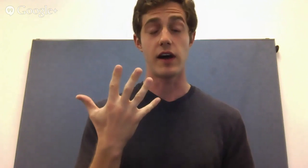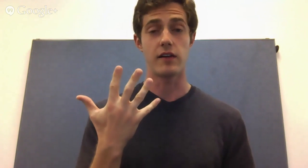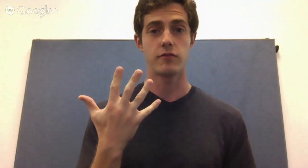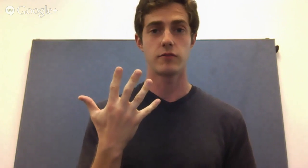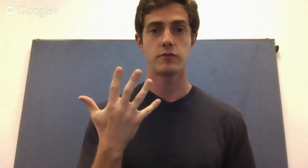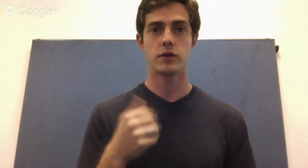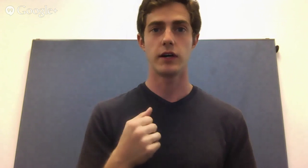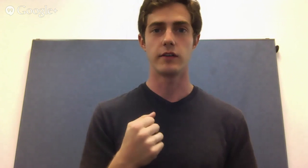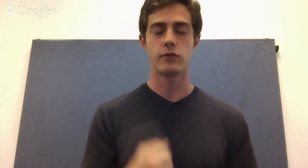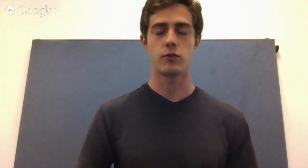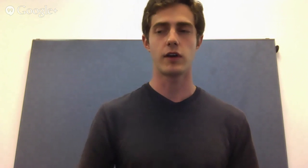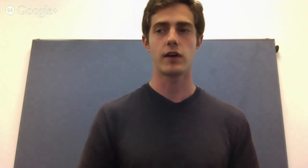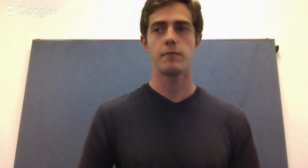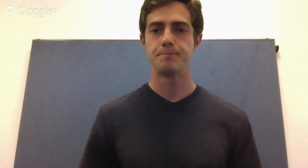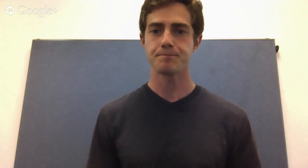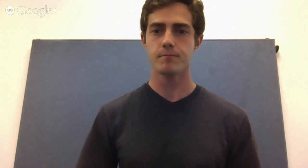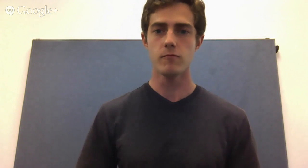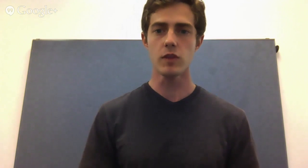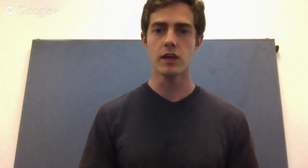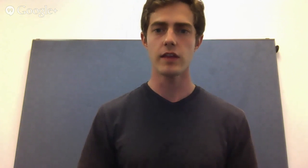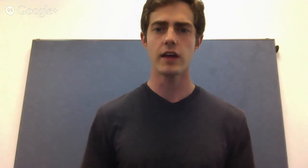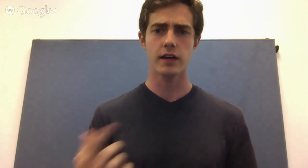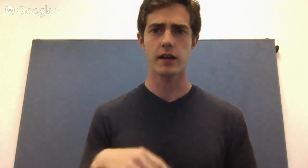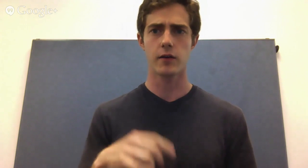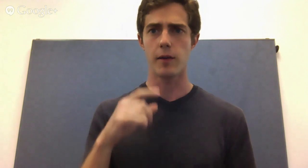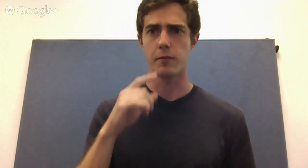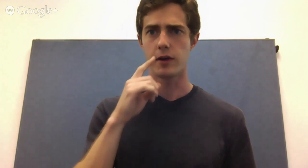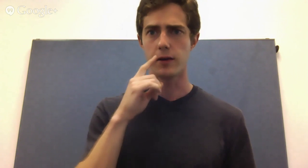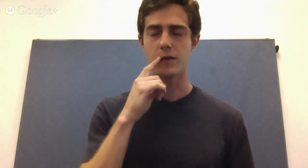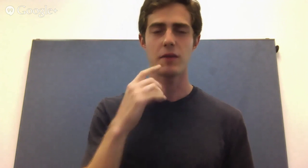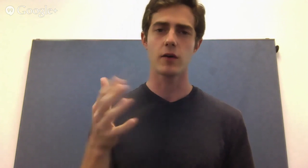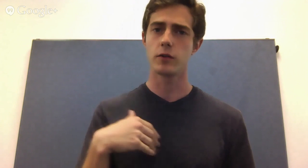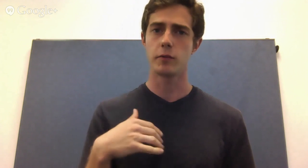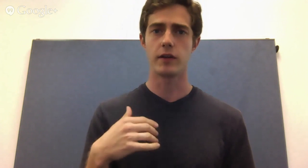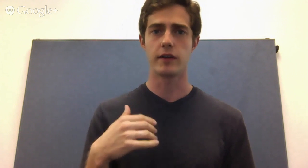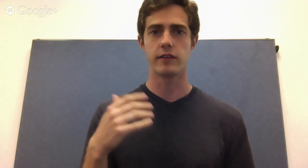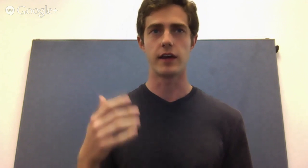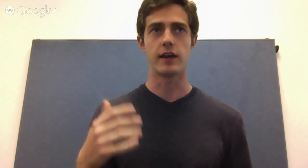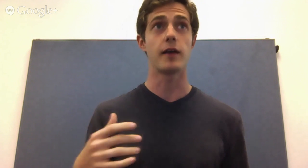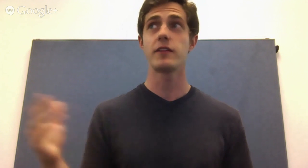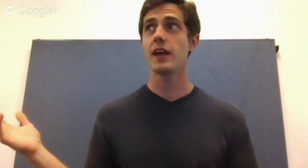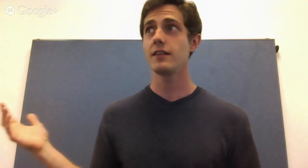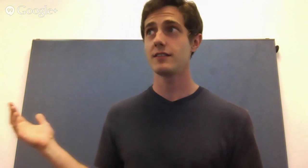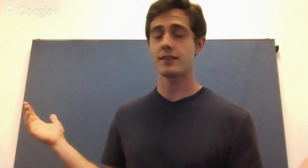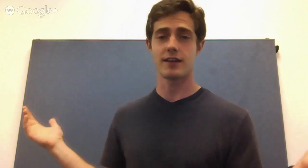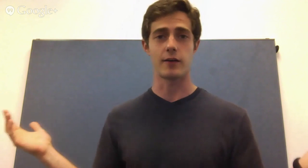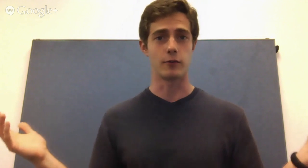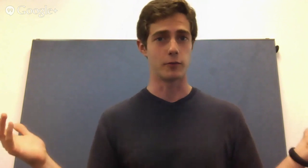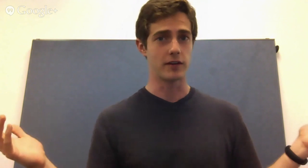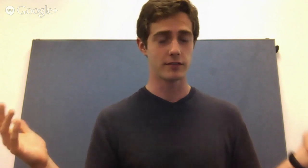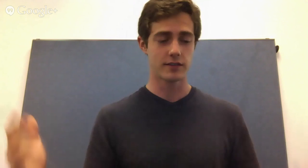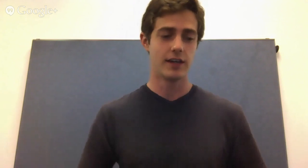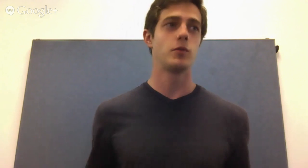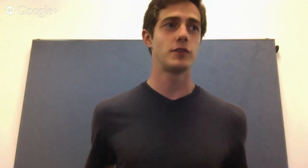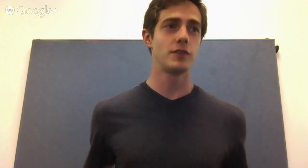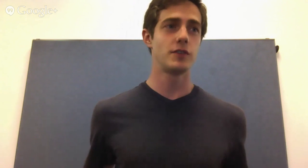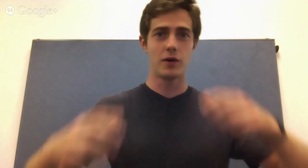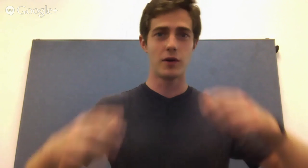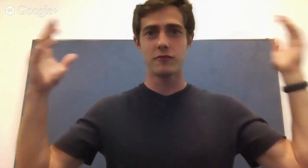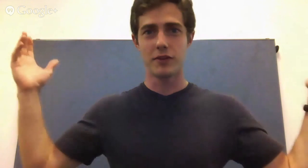5 Central Time, and then I gotta kind of wrap it up. It may go a little bit less than that. I'm at the ATX Hackerspace, which is a wonderful